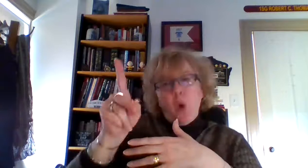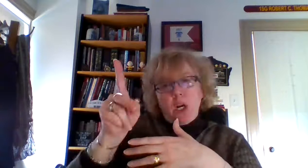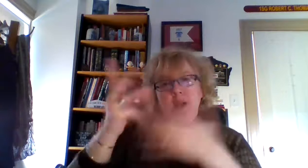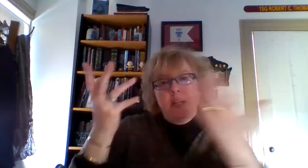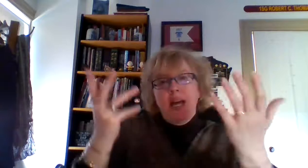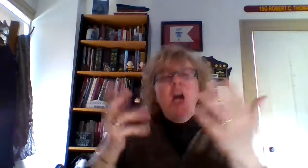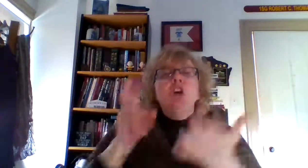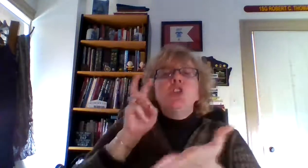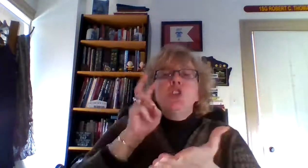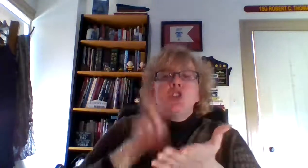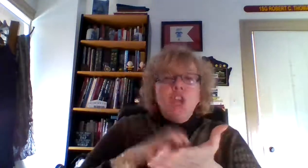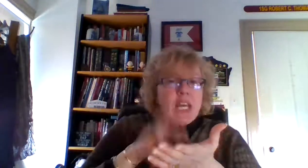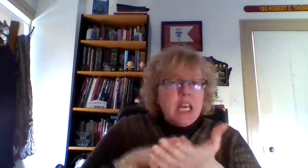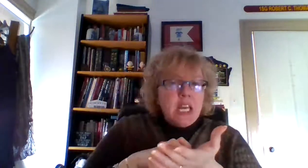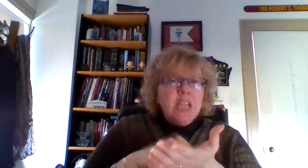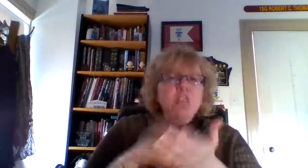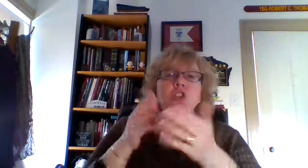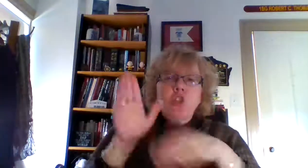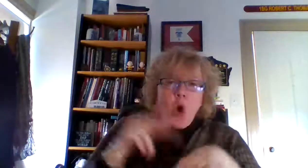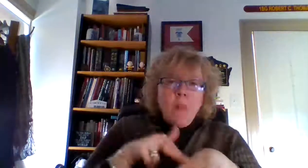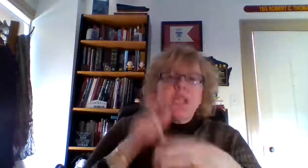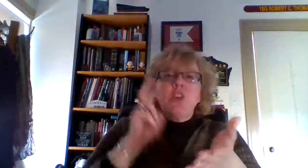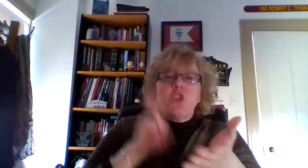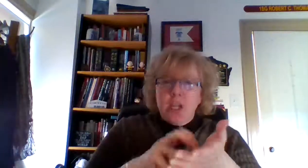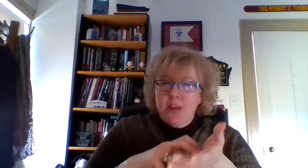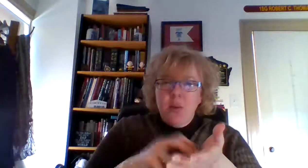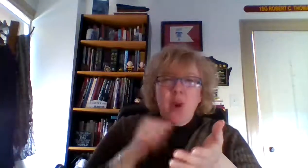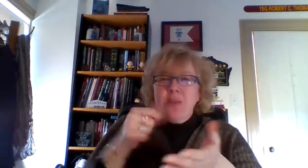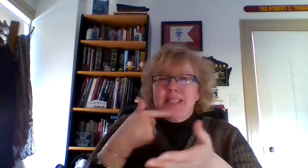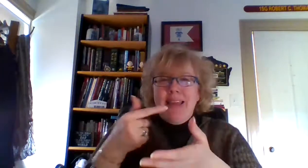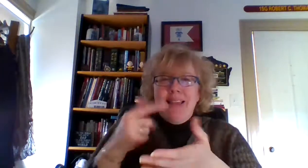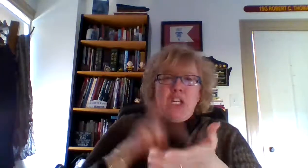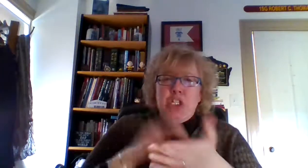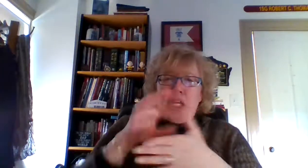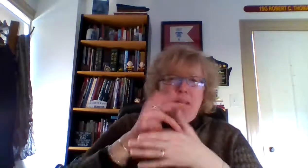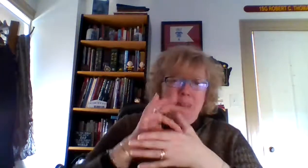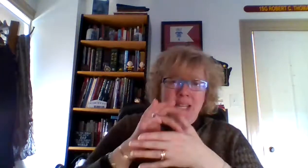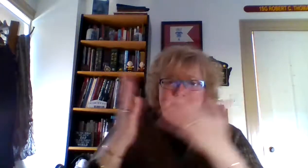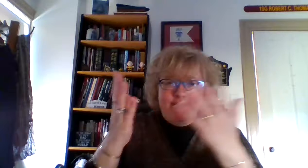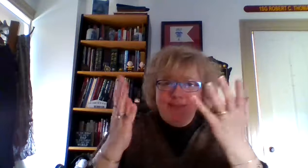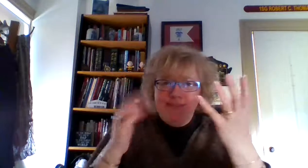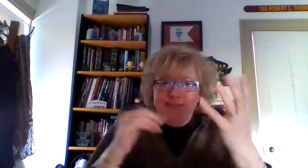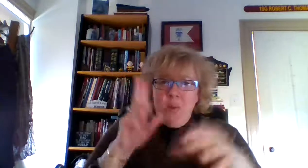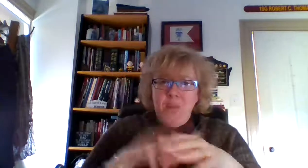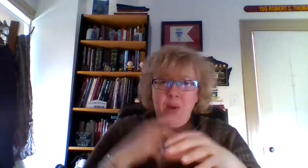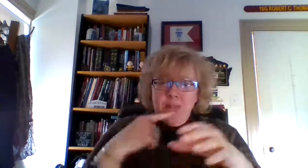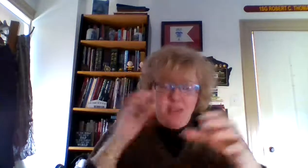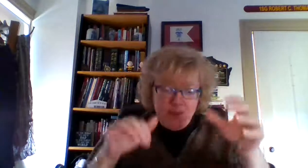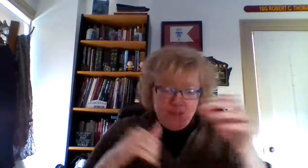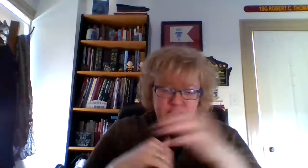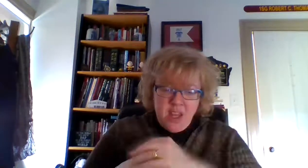pork. Chicken is just normally chicken. We don't say like chicken meat. Normally we don't say that.